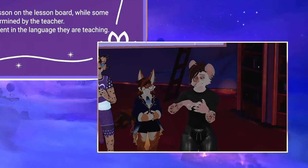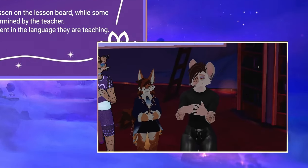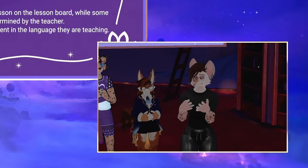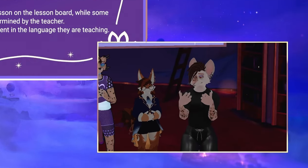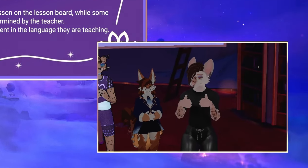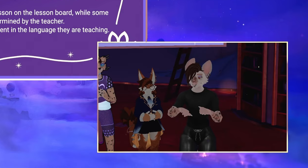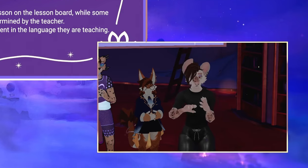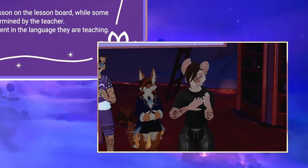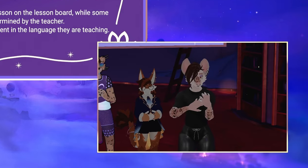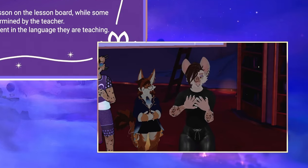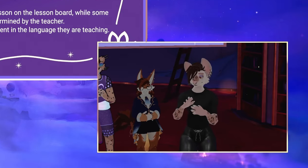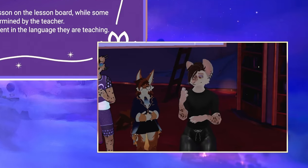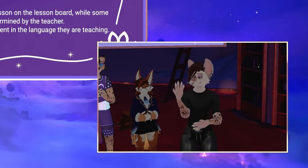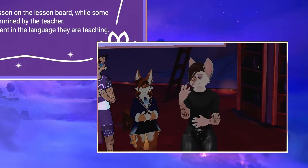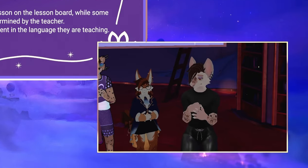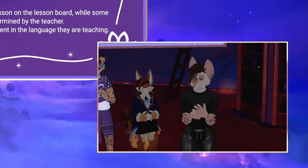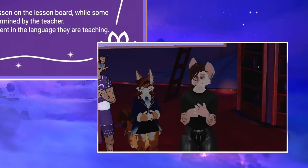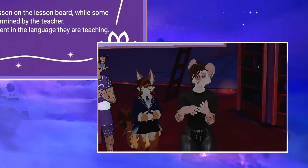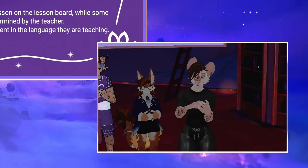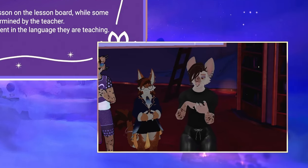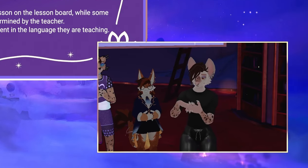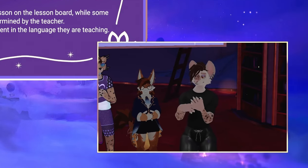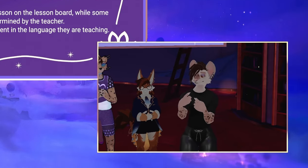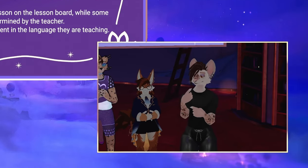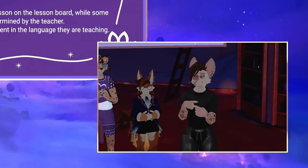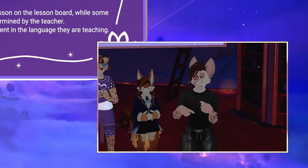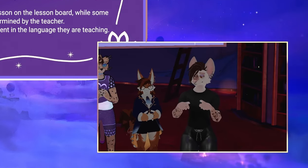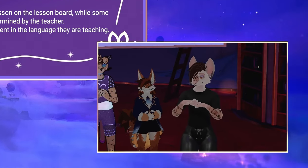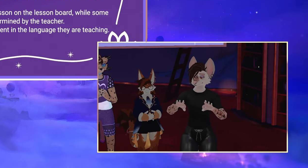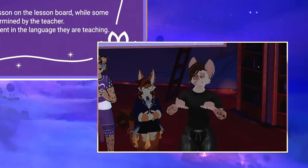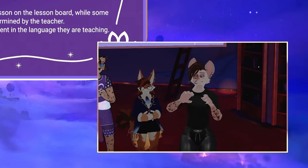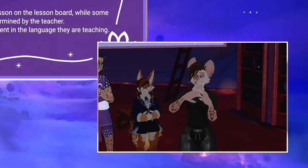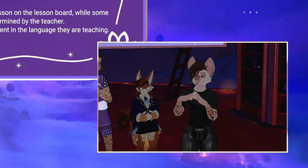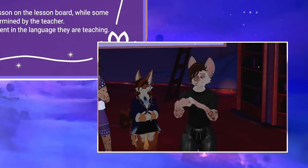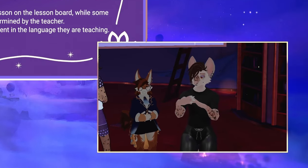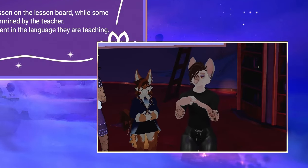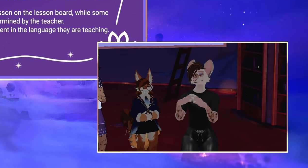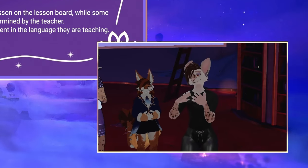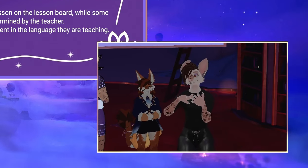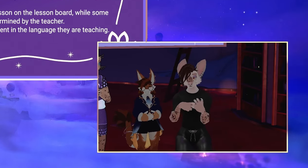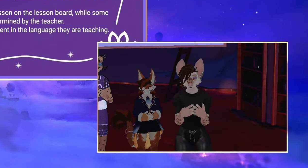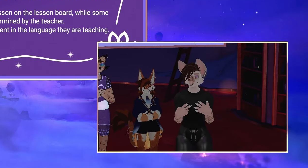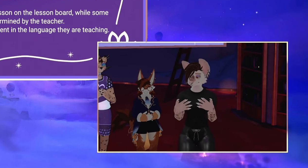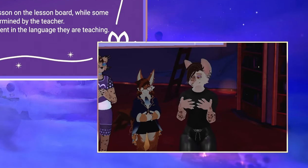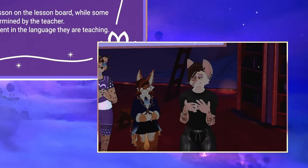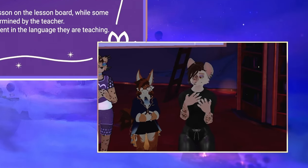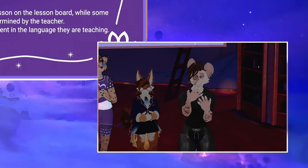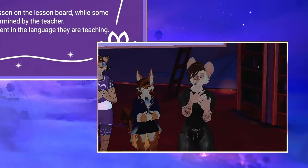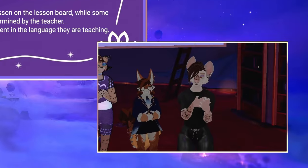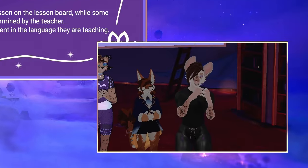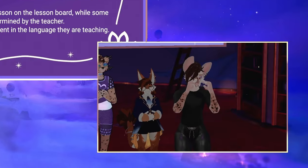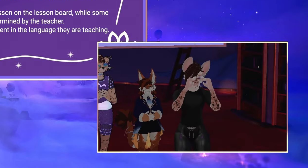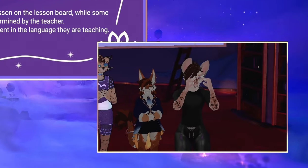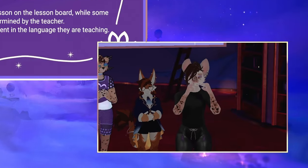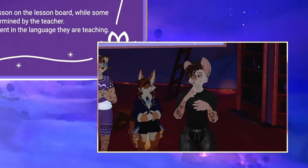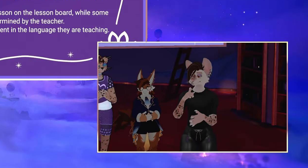community. So we have lessons taught by volunteer teachers. We post in our Discord in